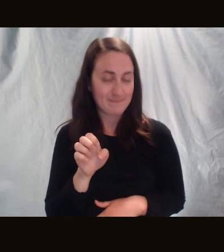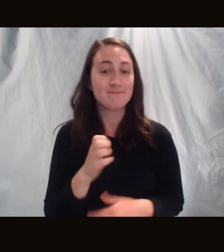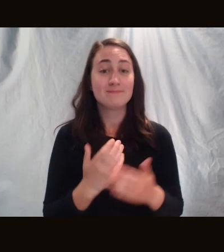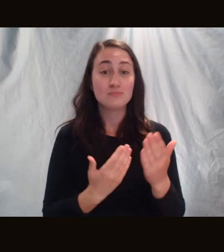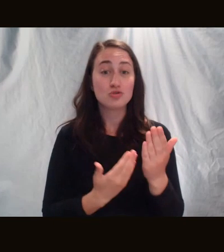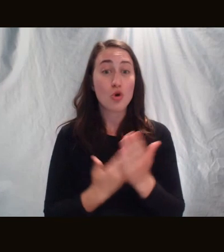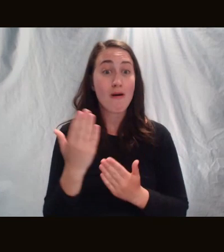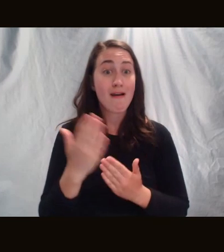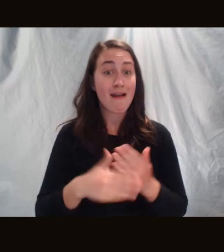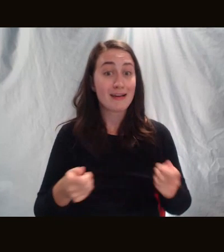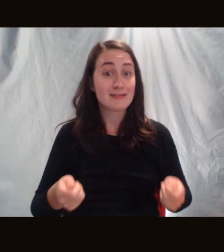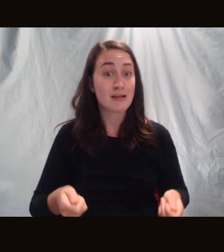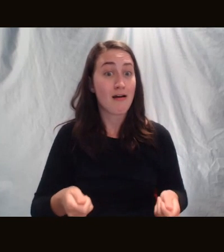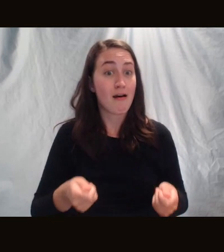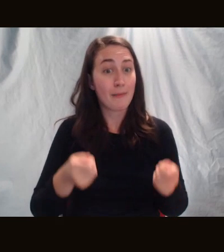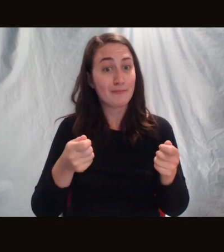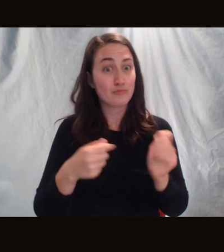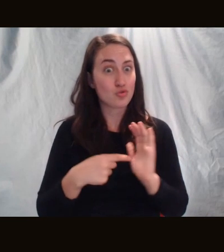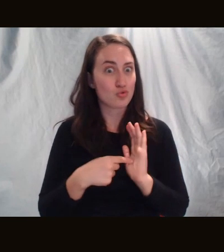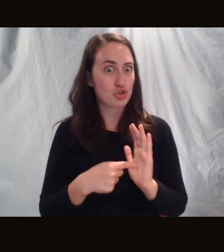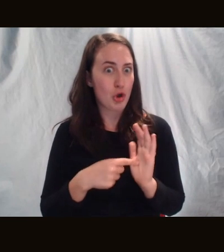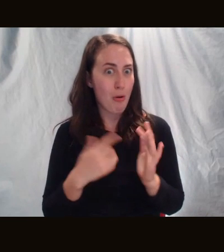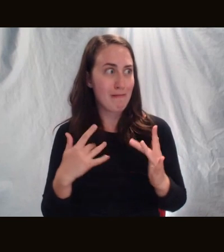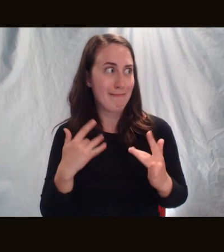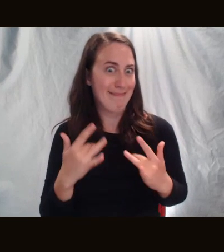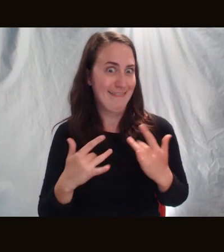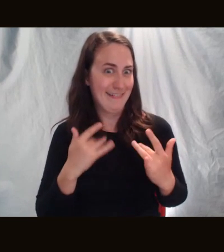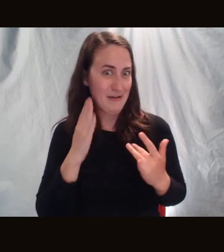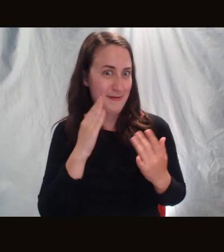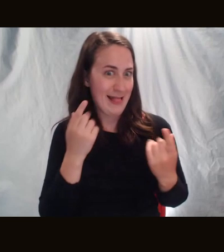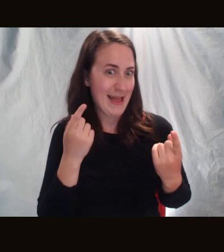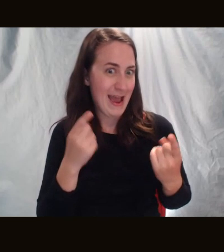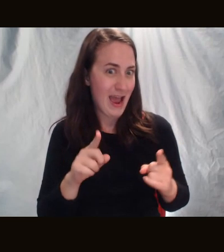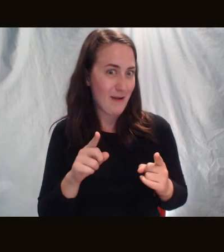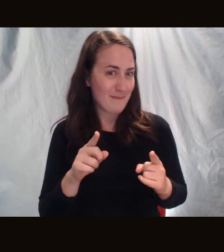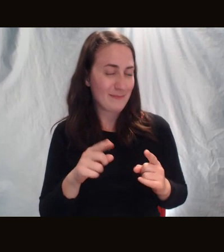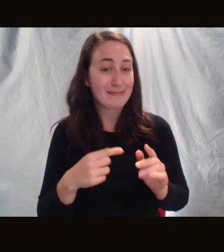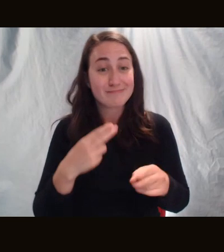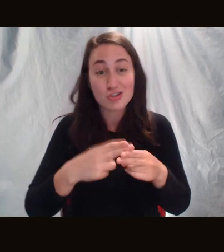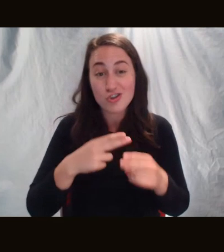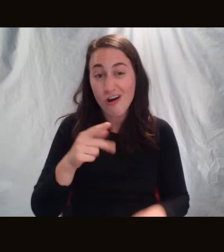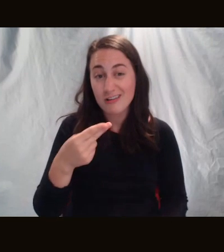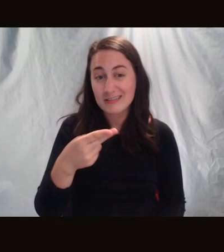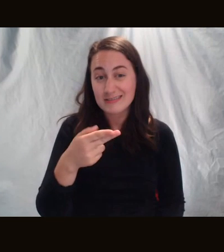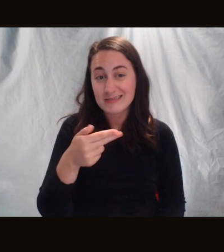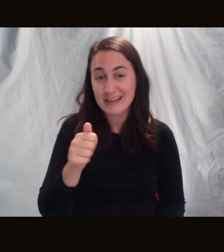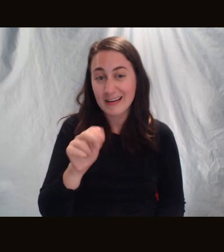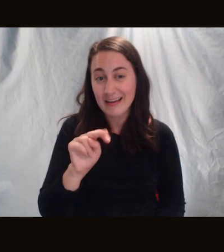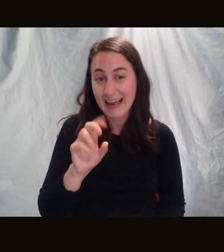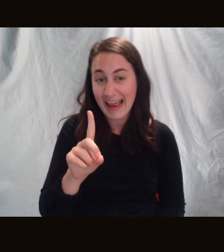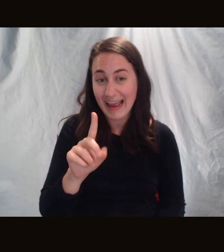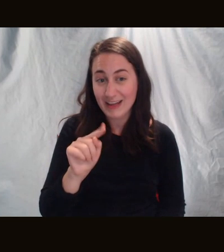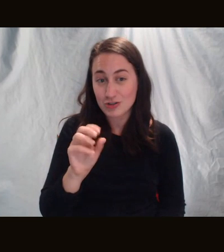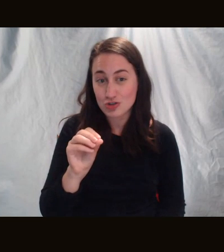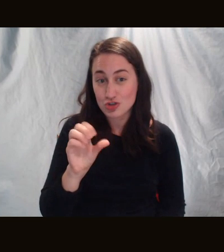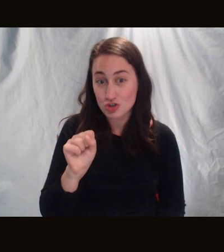to build anticipation for what's going to happen. It's called hand toss. Both hands are going to